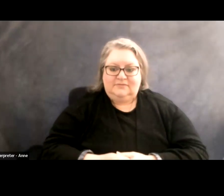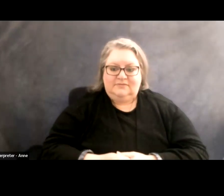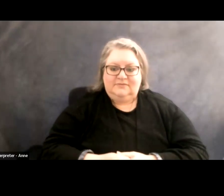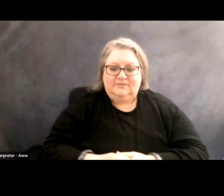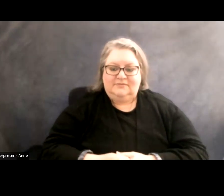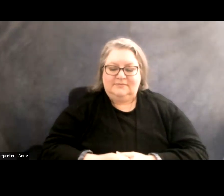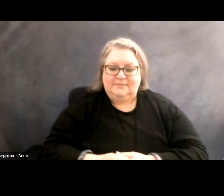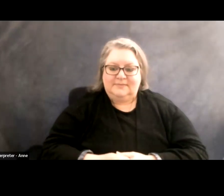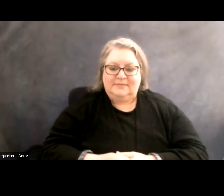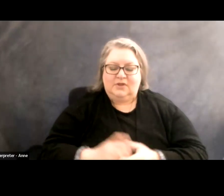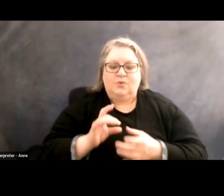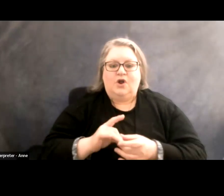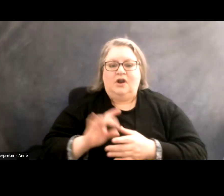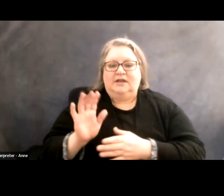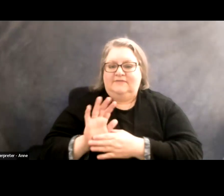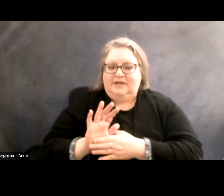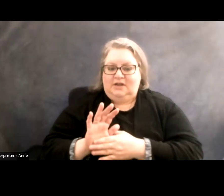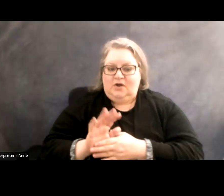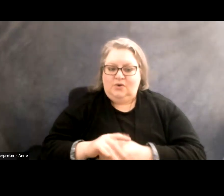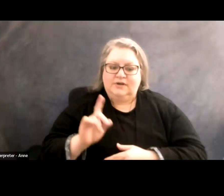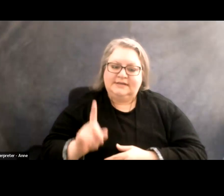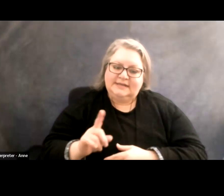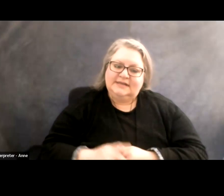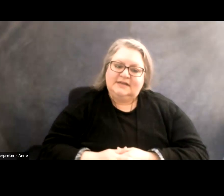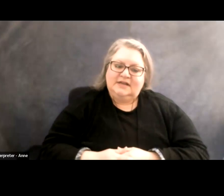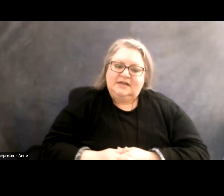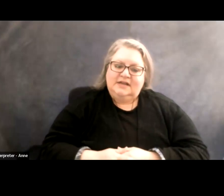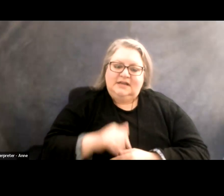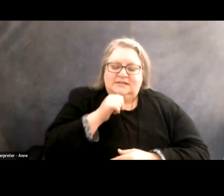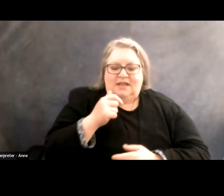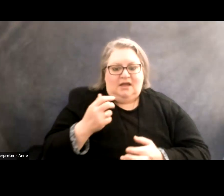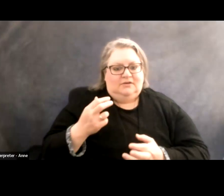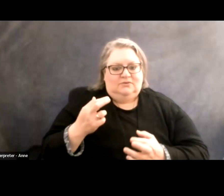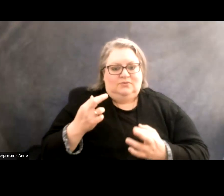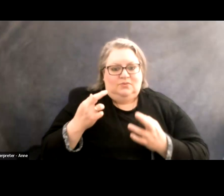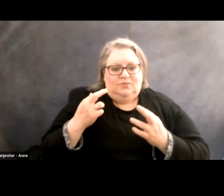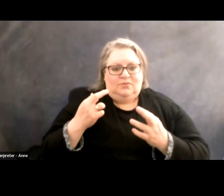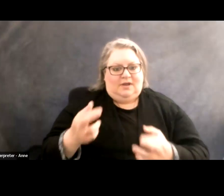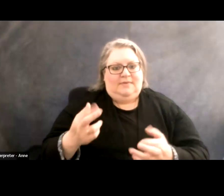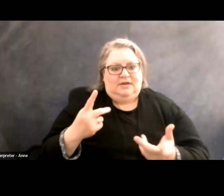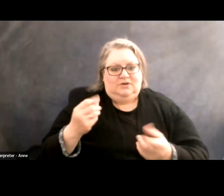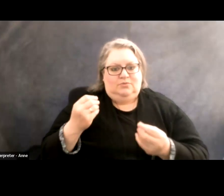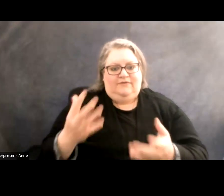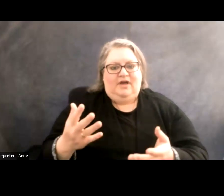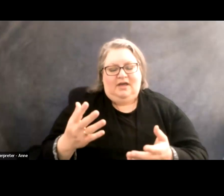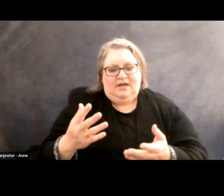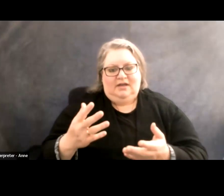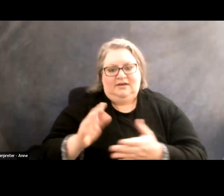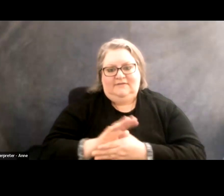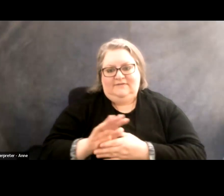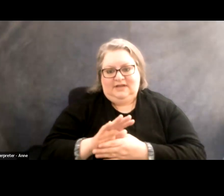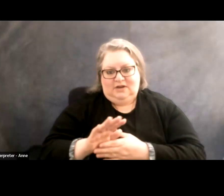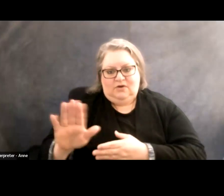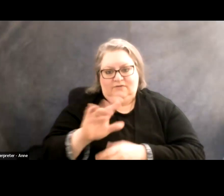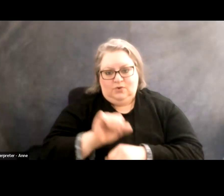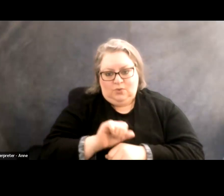Regarding video, it's not recommended to provide video of